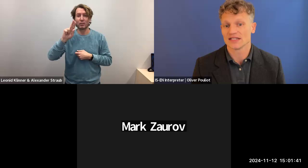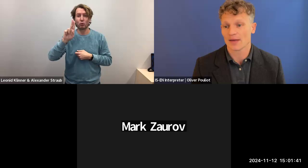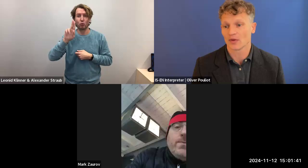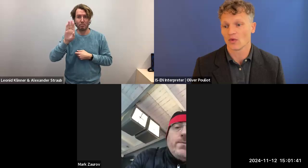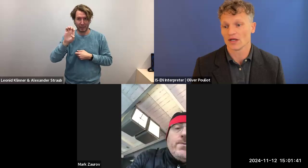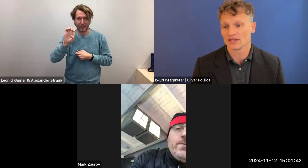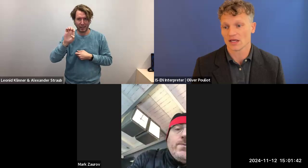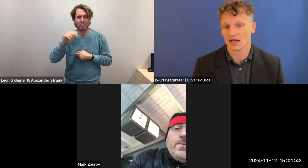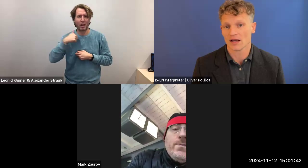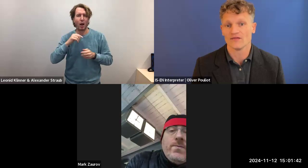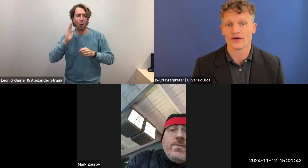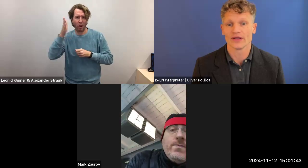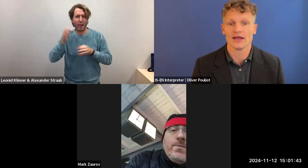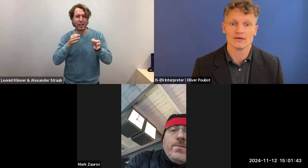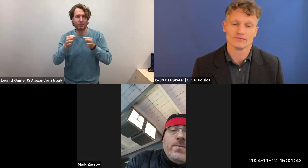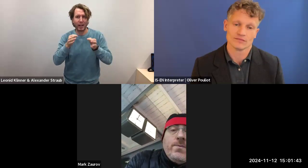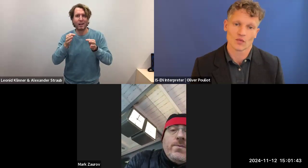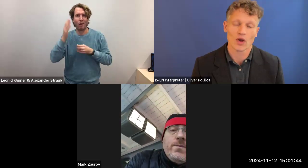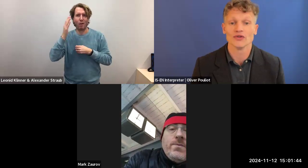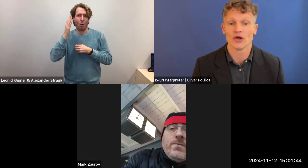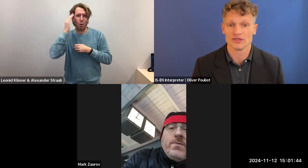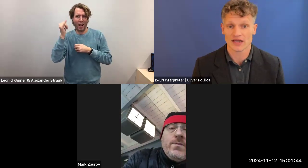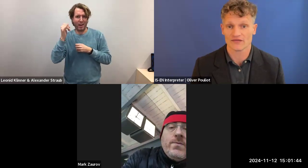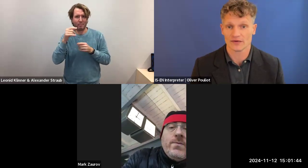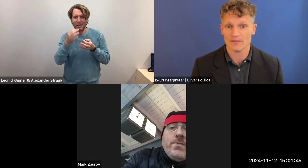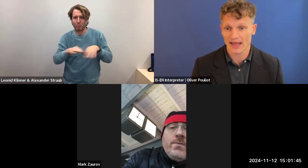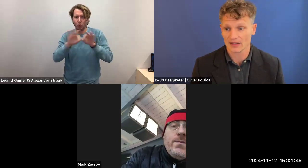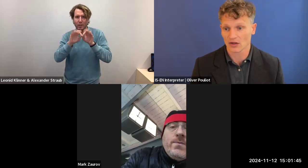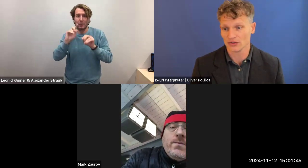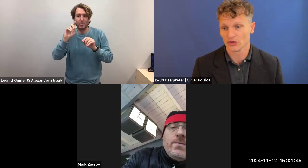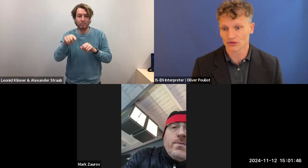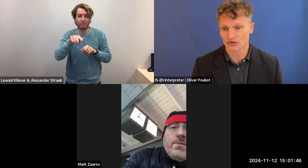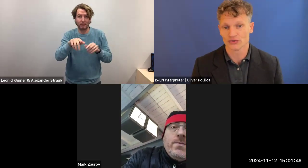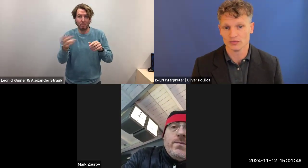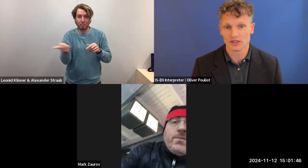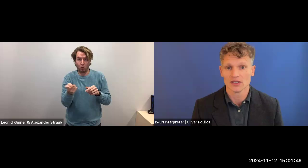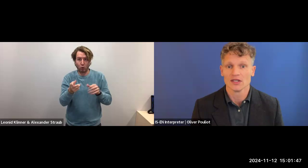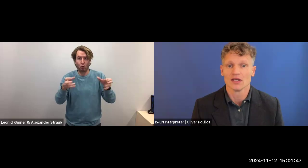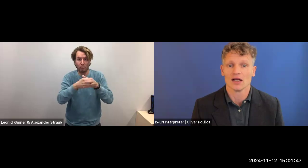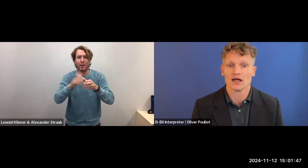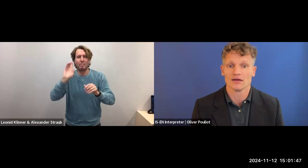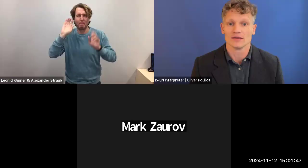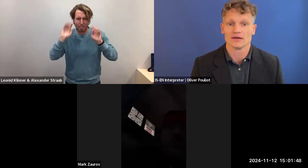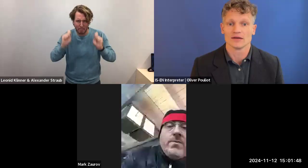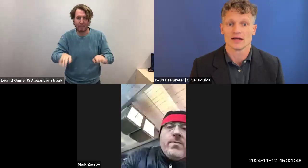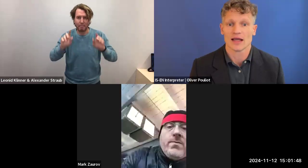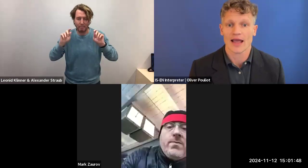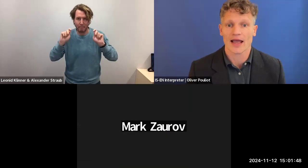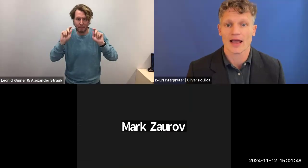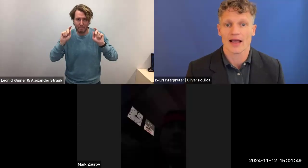And one example was a very well-known deaf man called Gunter Trube.